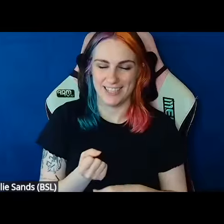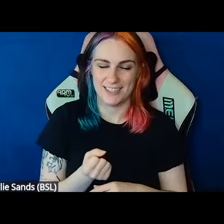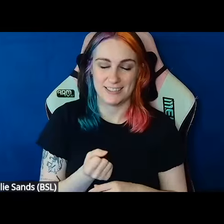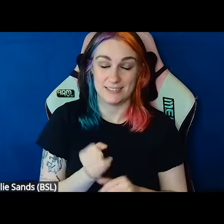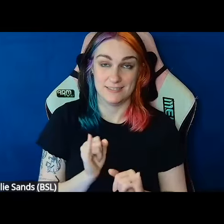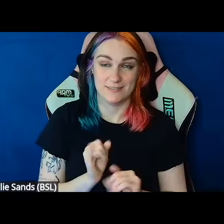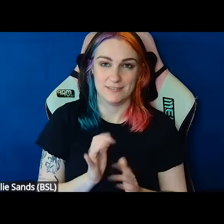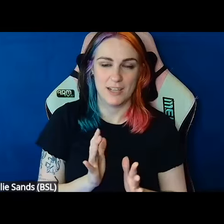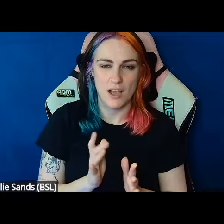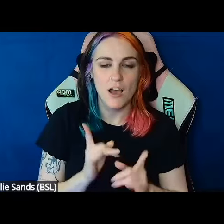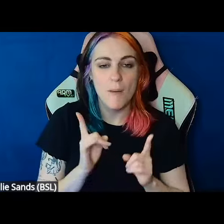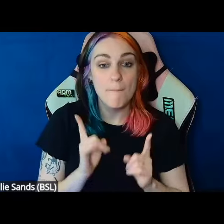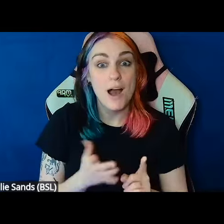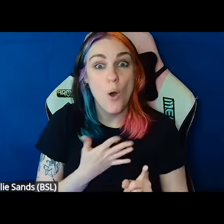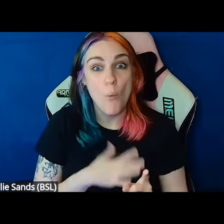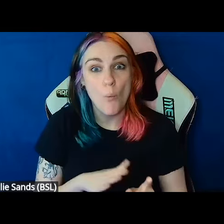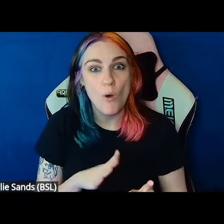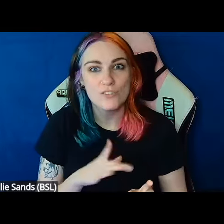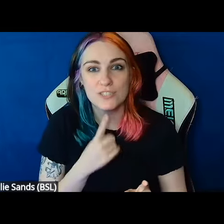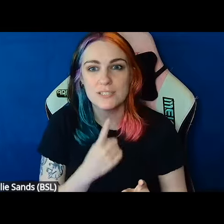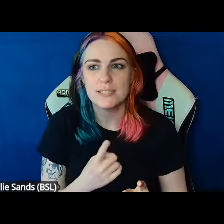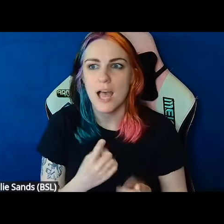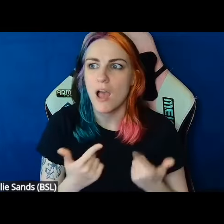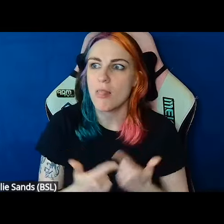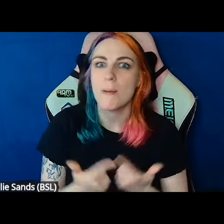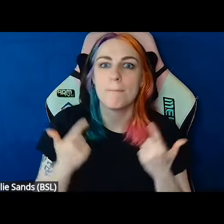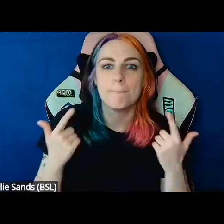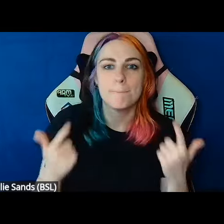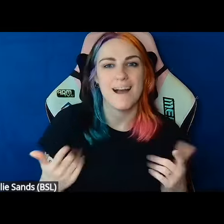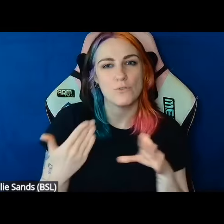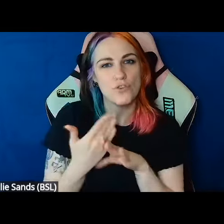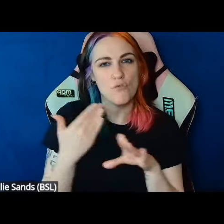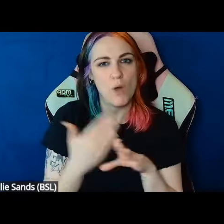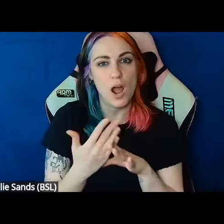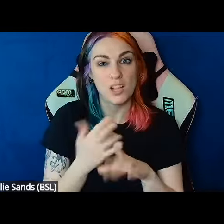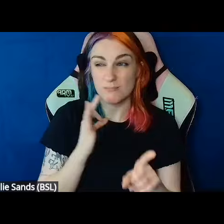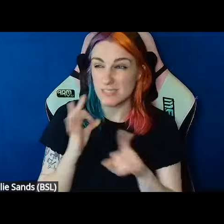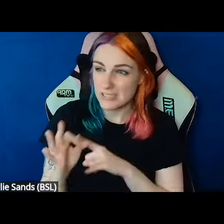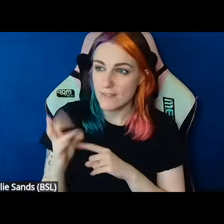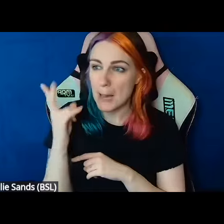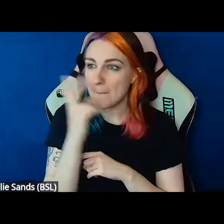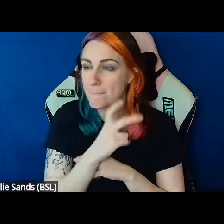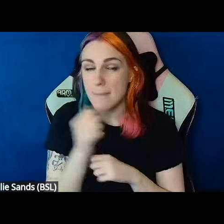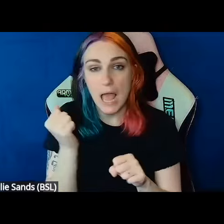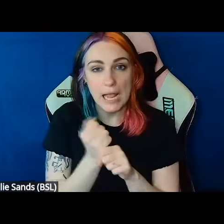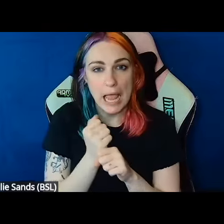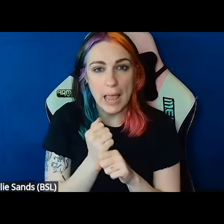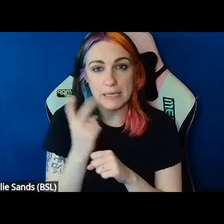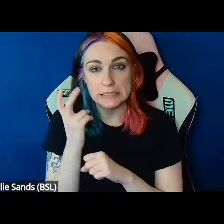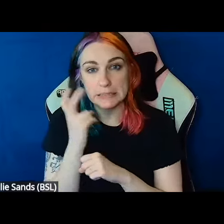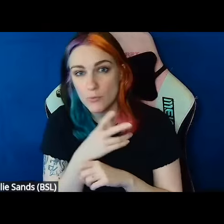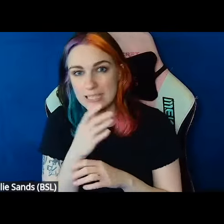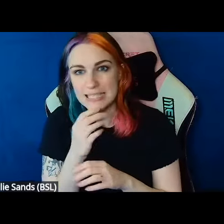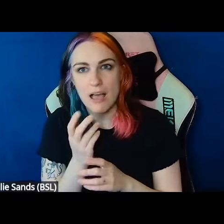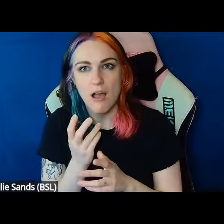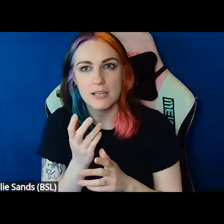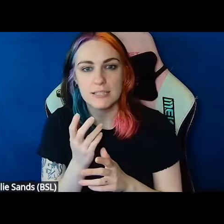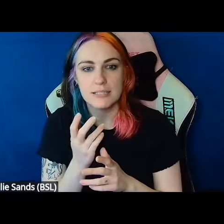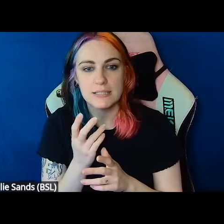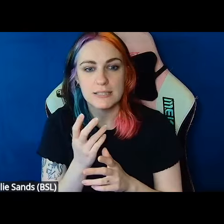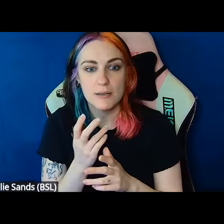want to call out the amount of work that particularly gamers without sight, blind gamers, put in to play